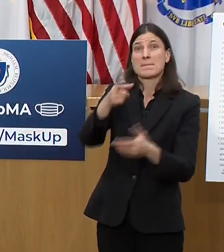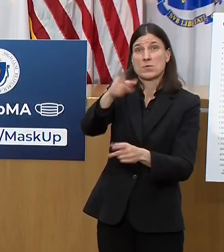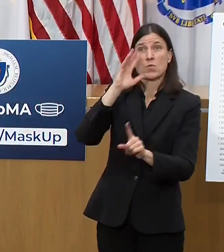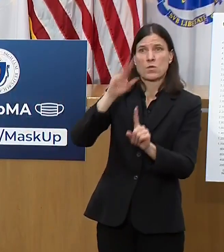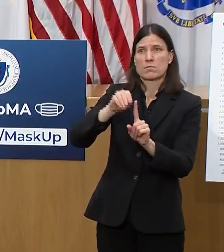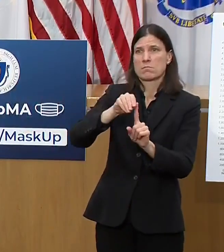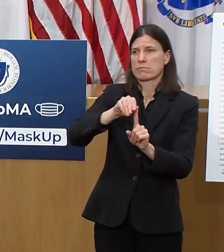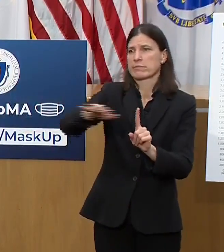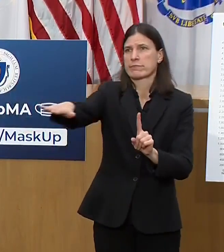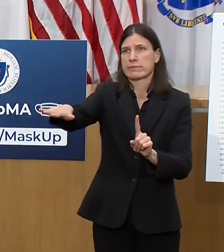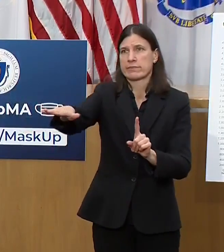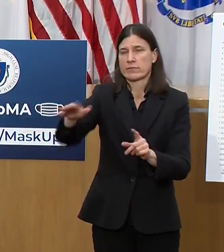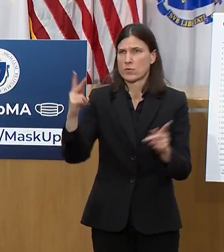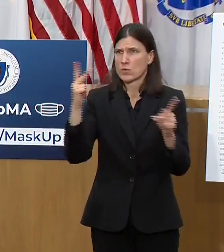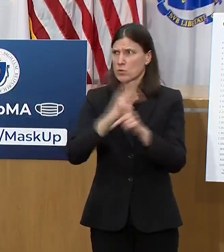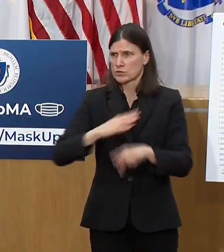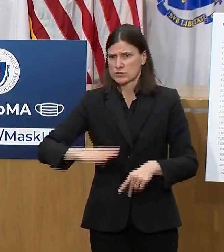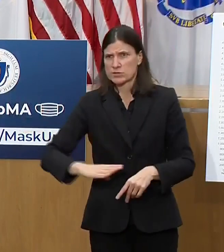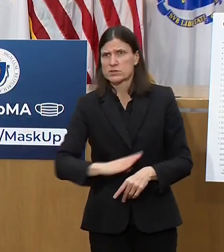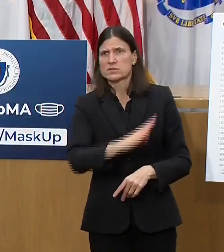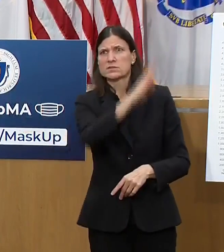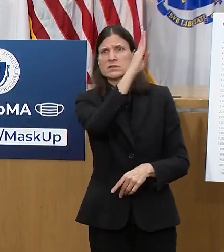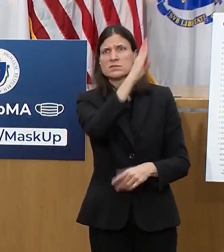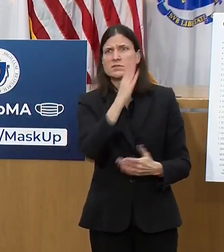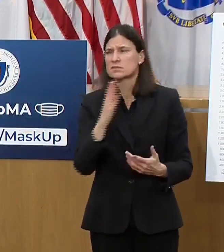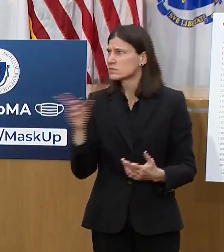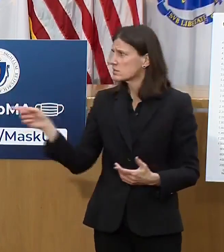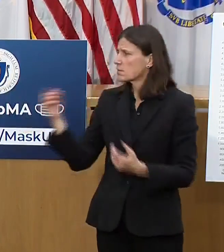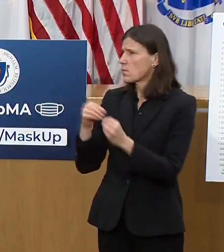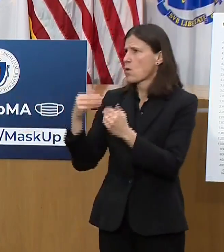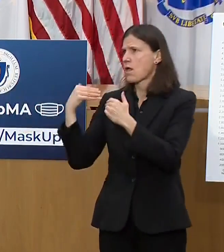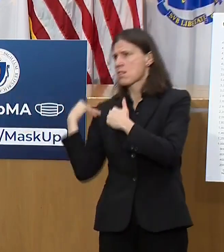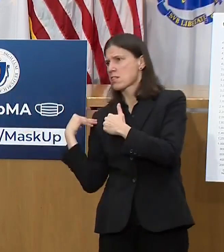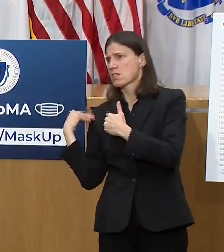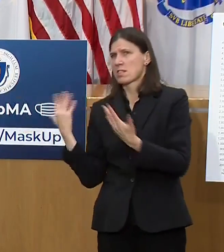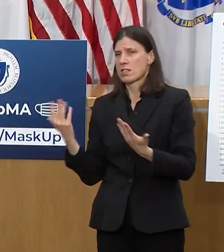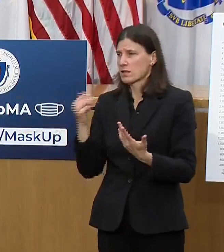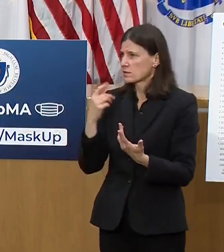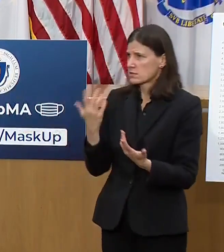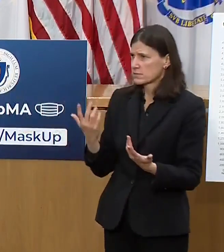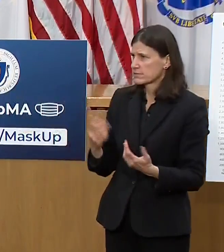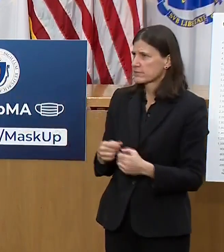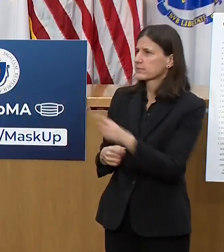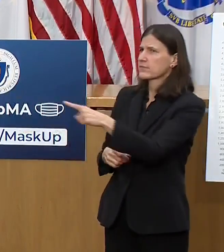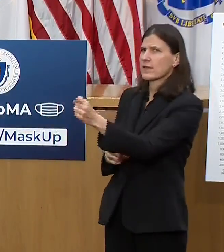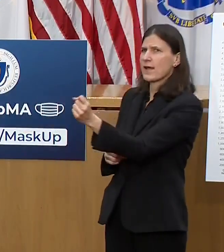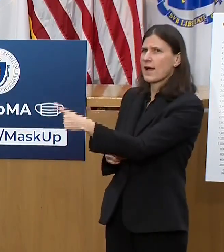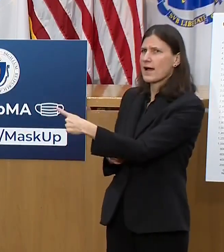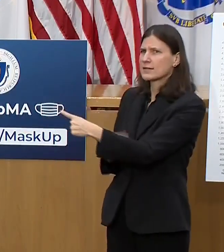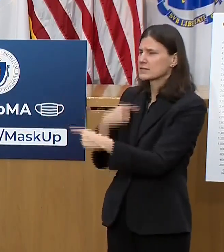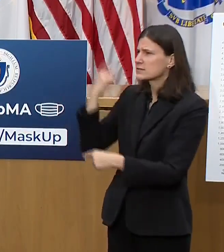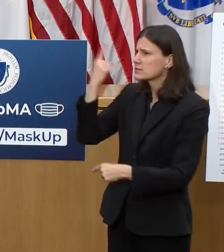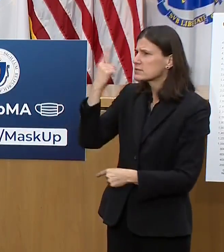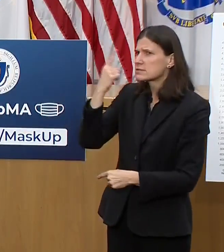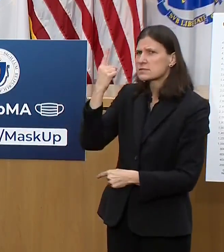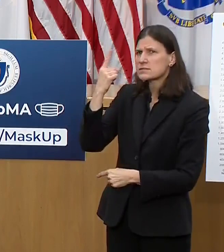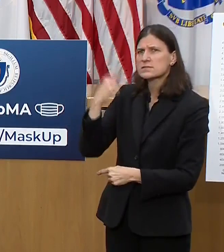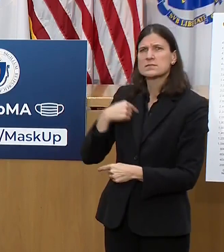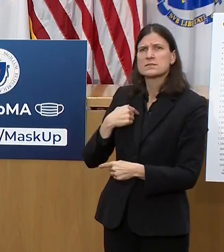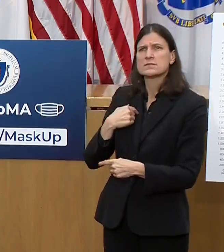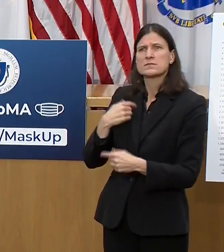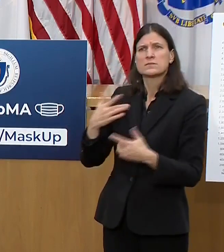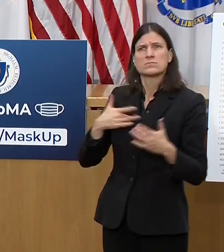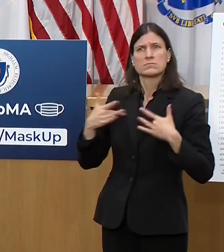very challenging to provide care for all of our patients. How concerned are you about hospitals potentially being overwhelmed should we